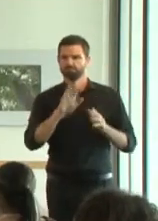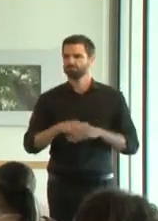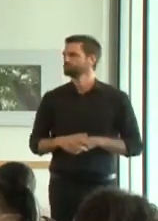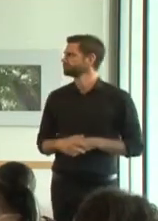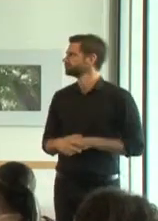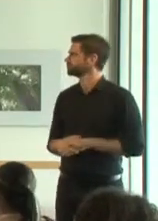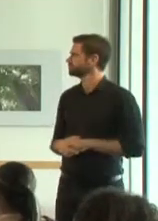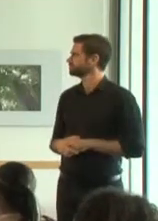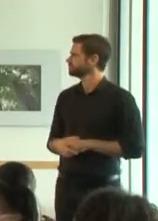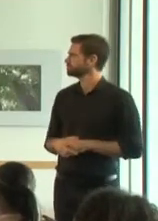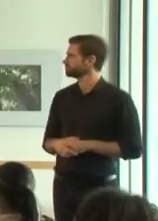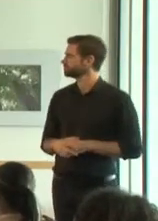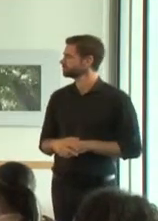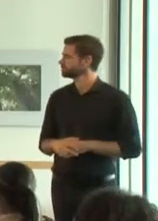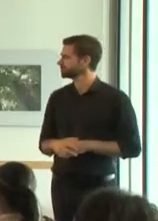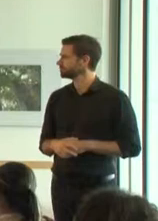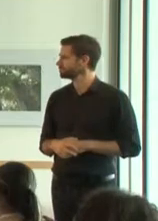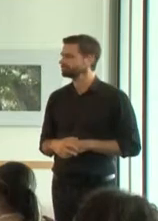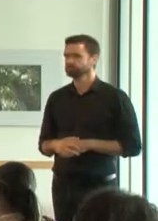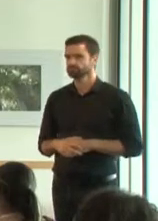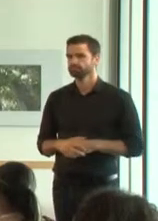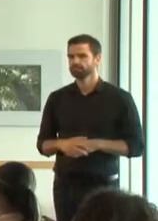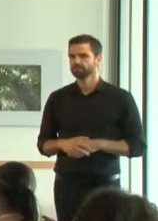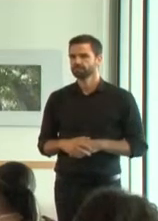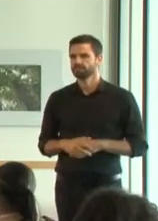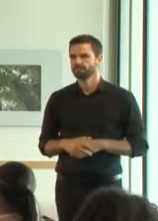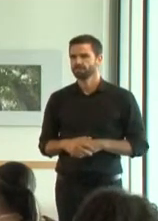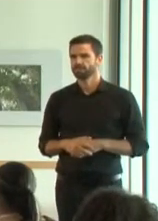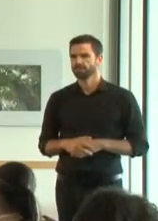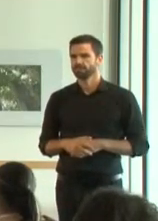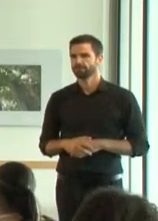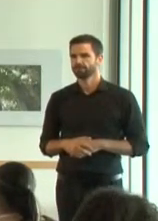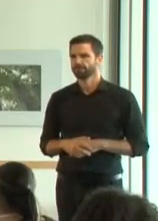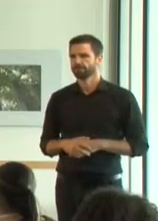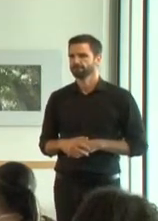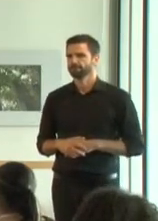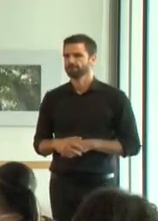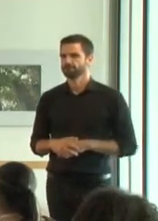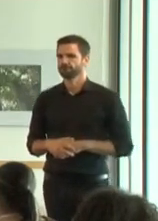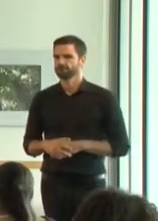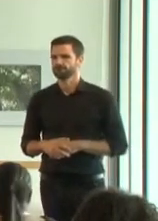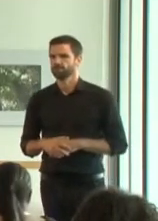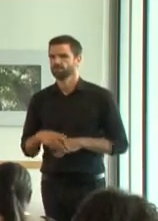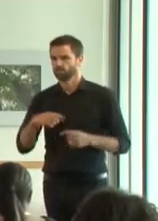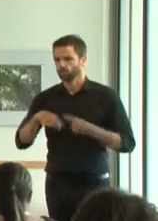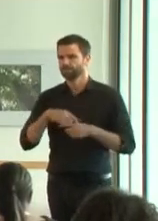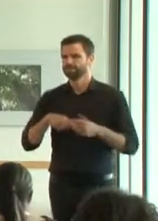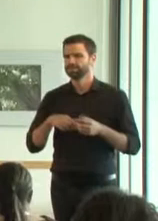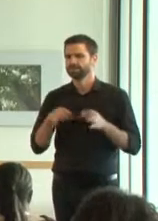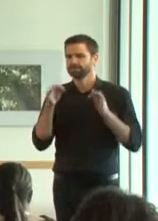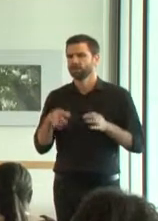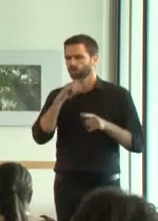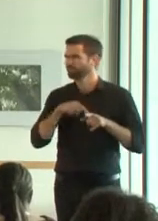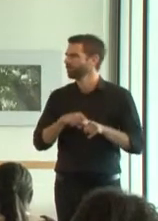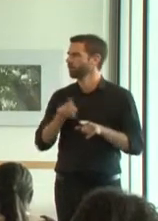So we decided we were going to go with this and have a good play and set things up, which meant that myself and an ex-Archives New